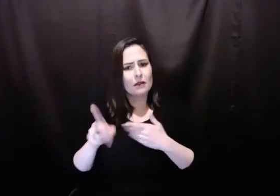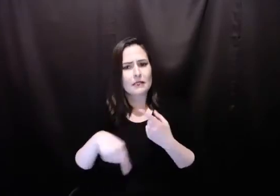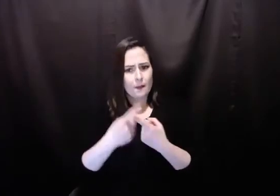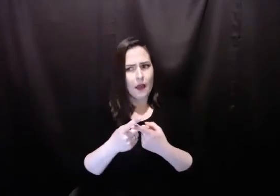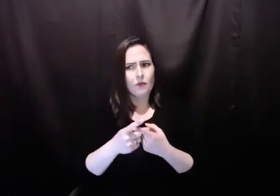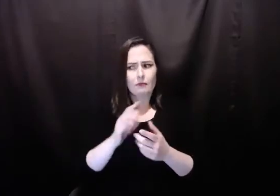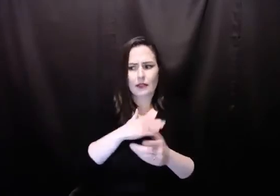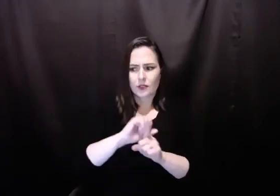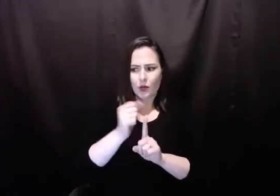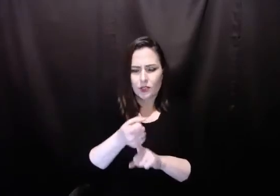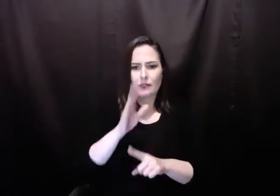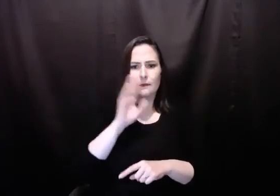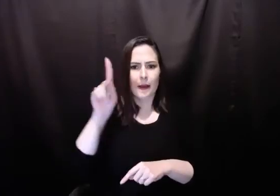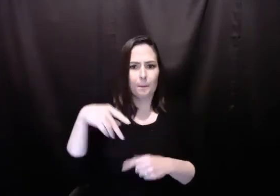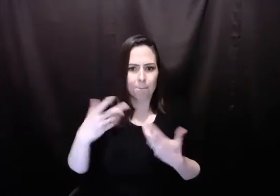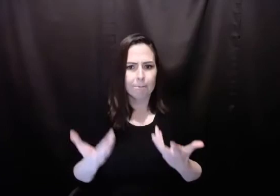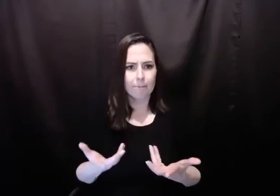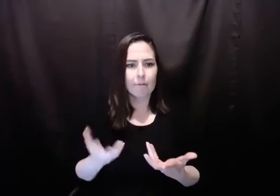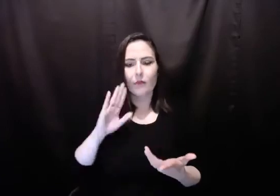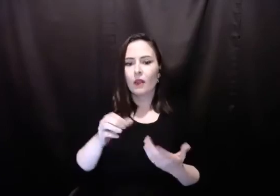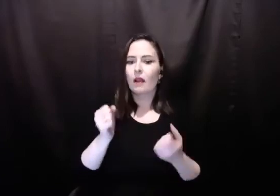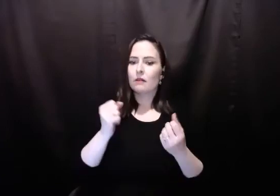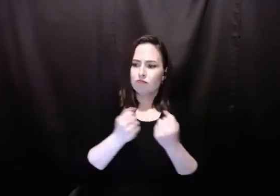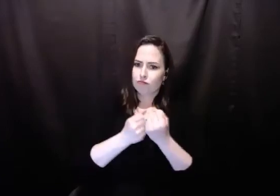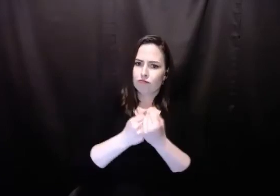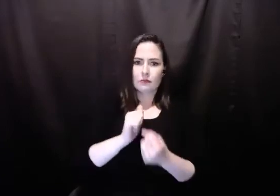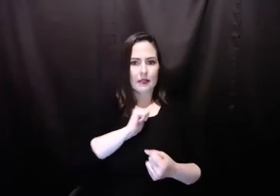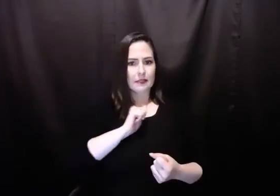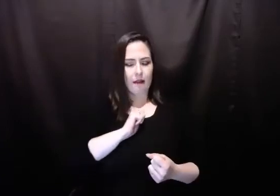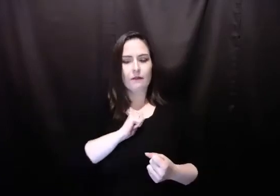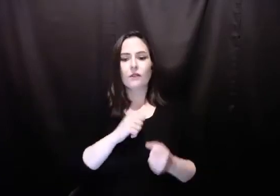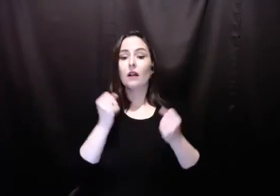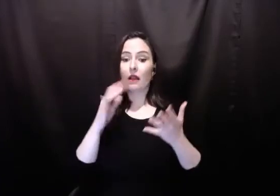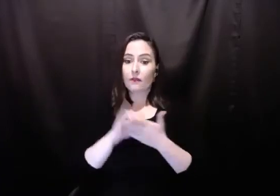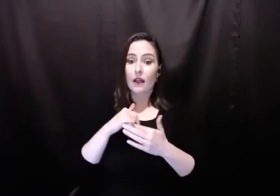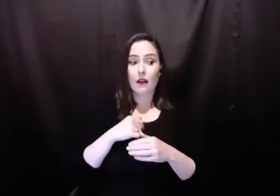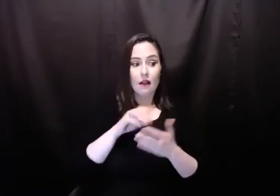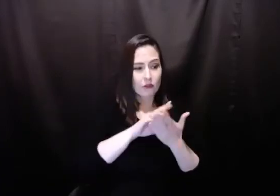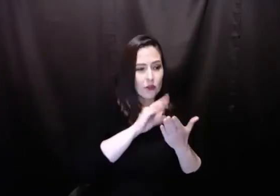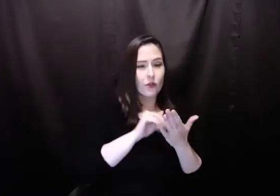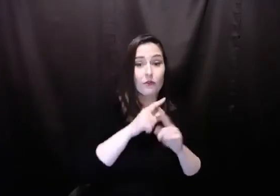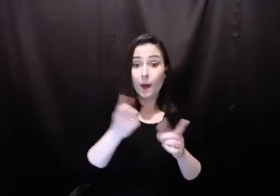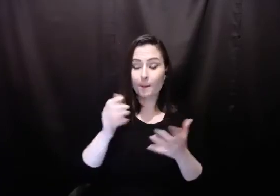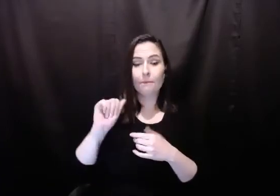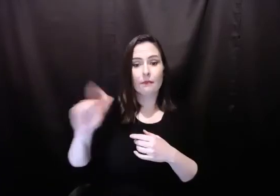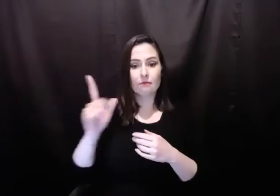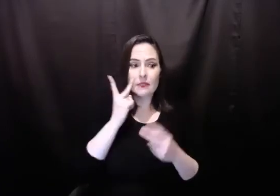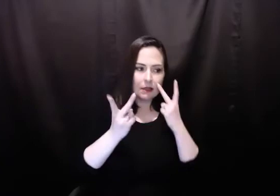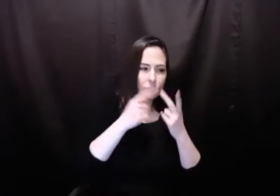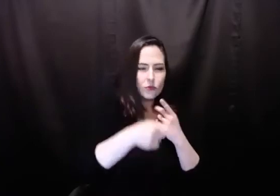were doing. And again, I can't stress it enough, the importance for me of giving my kids a healthy parent to